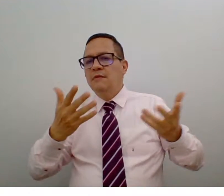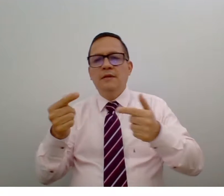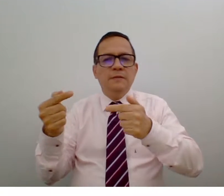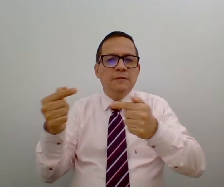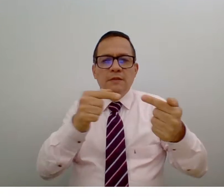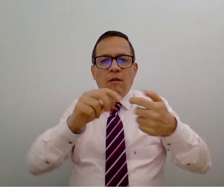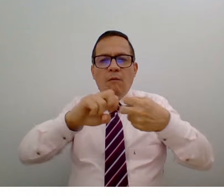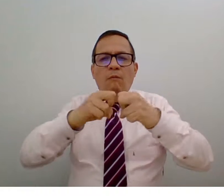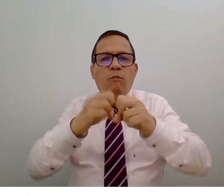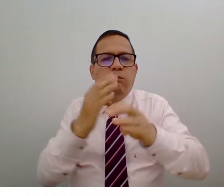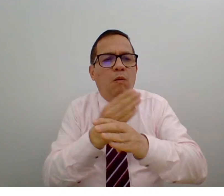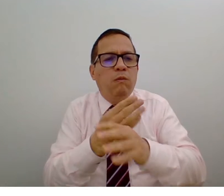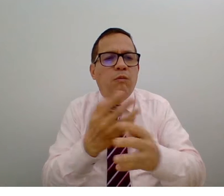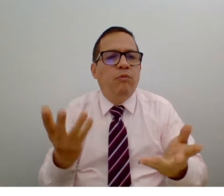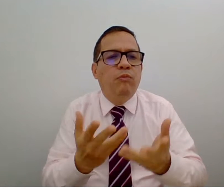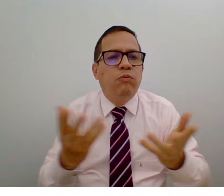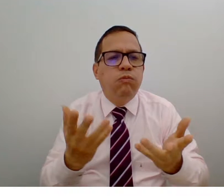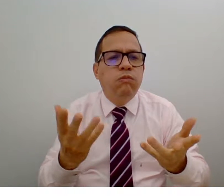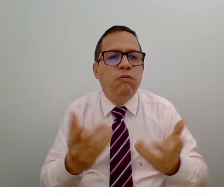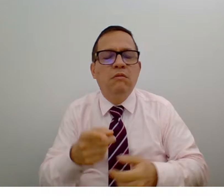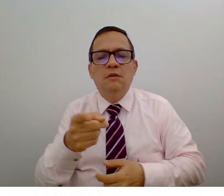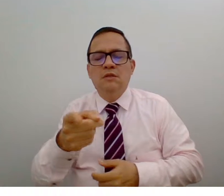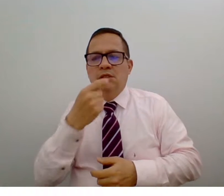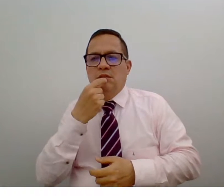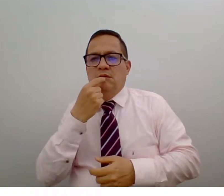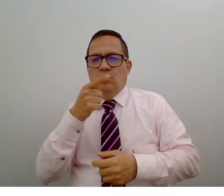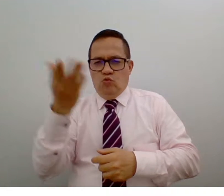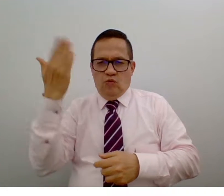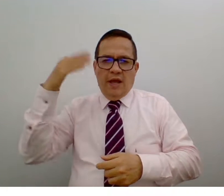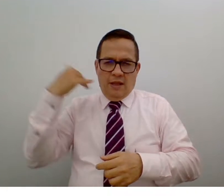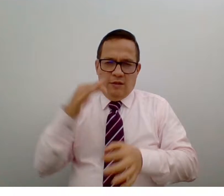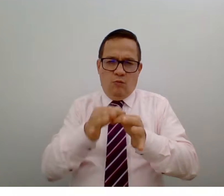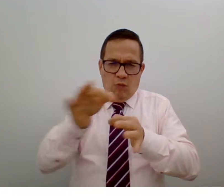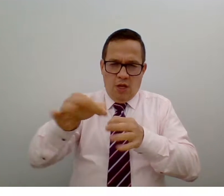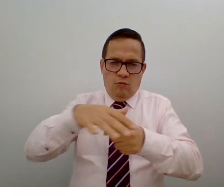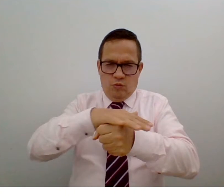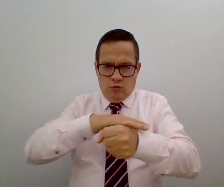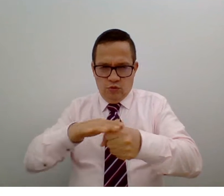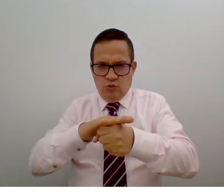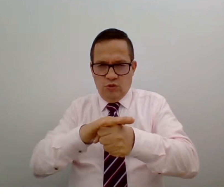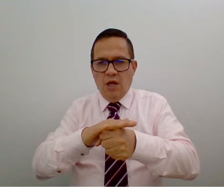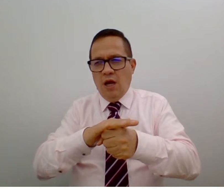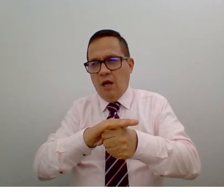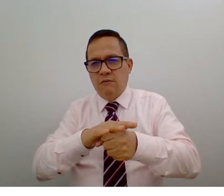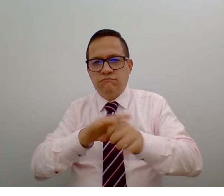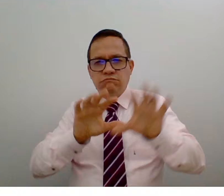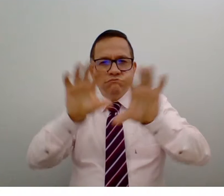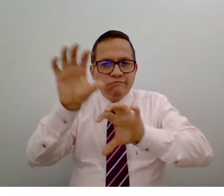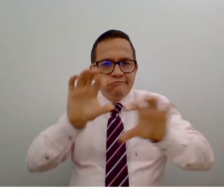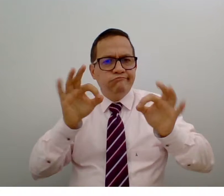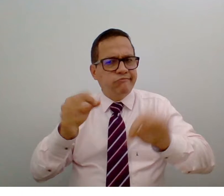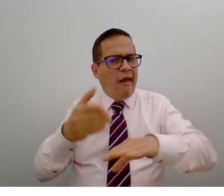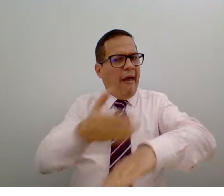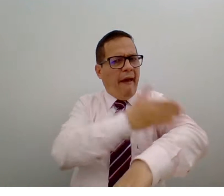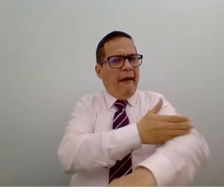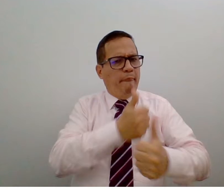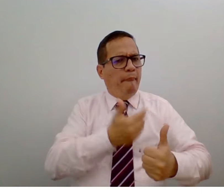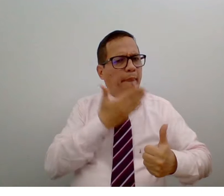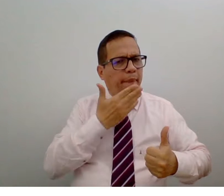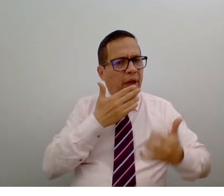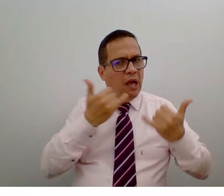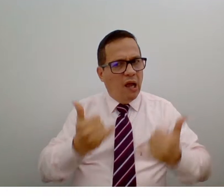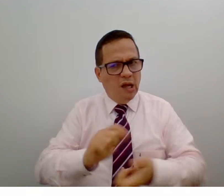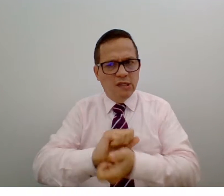Conflict. The way your region, town, or city was before. The way it